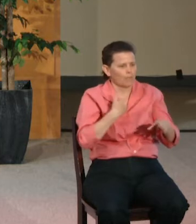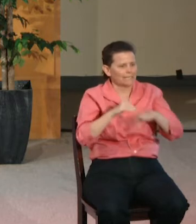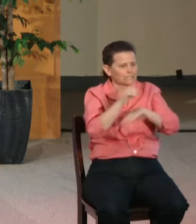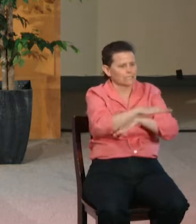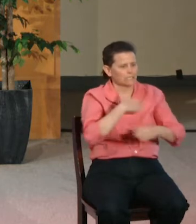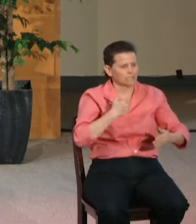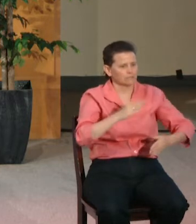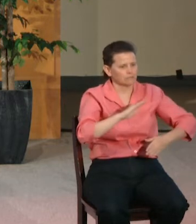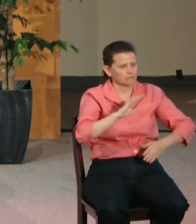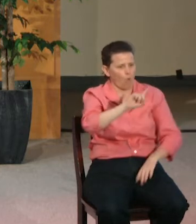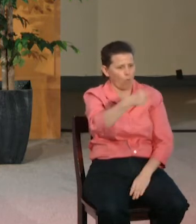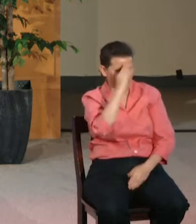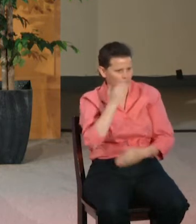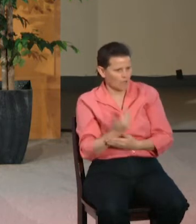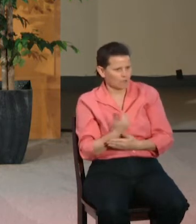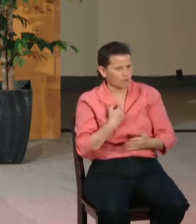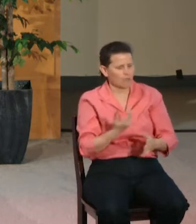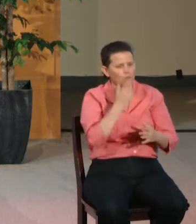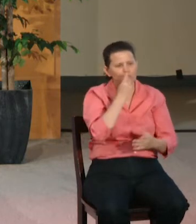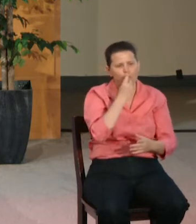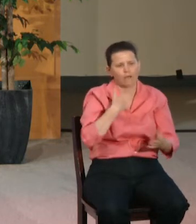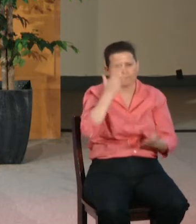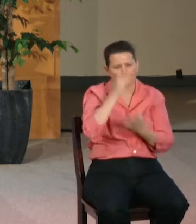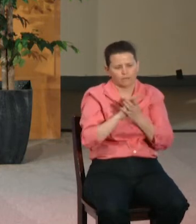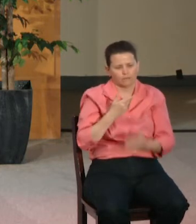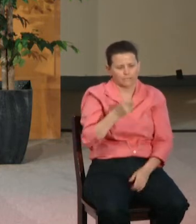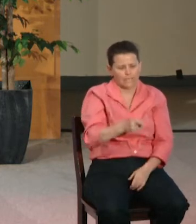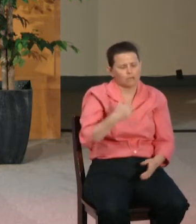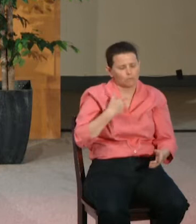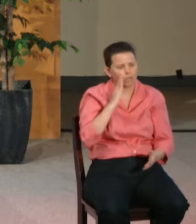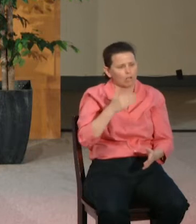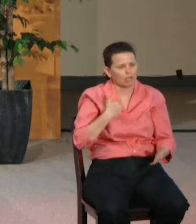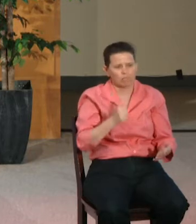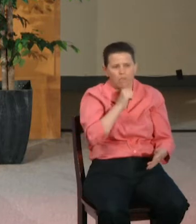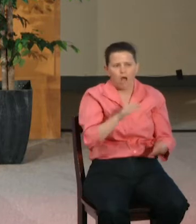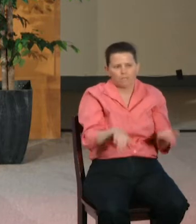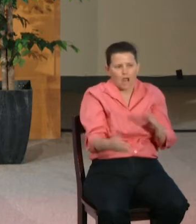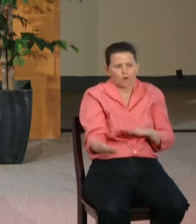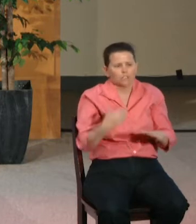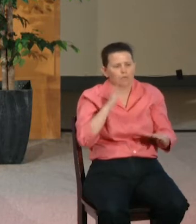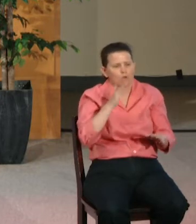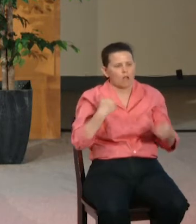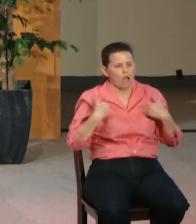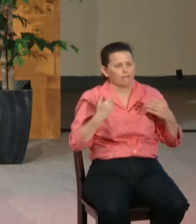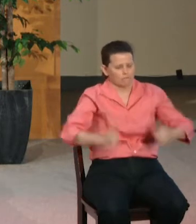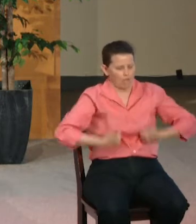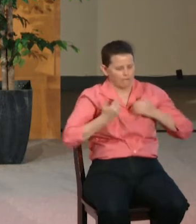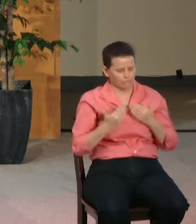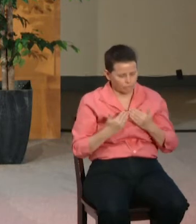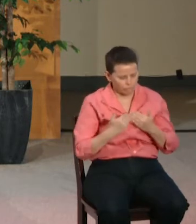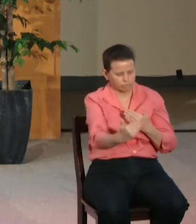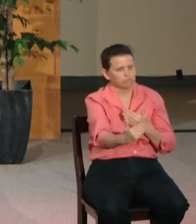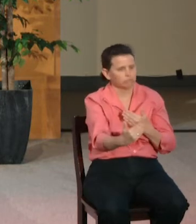everything, that our lives will be blessed and we will prosper, that as we move in alignment with those spiritual